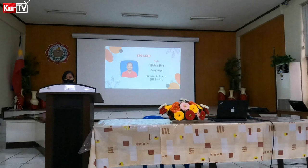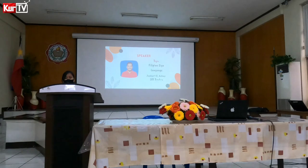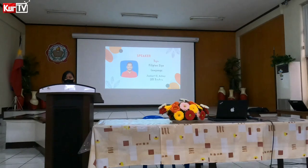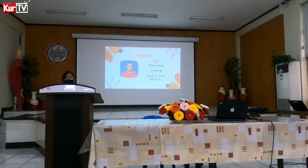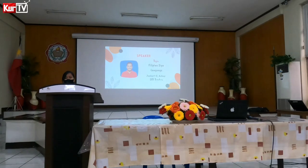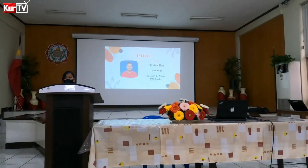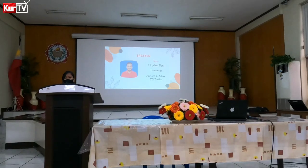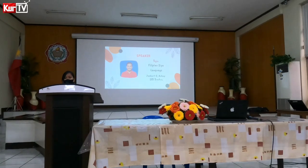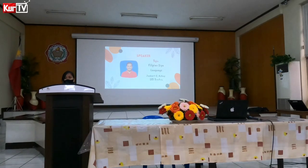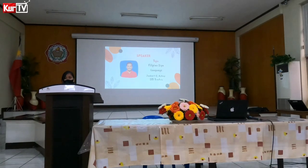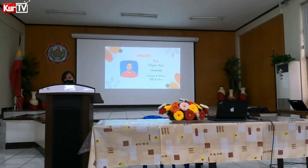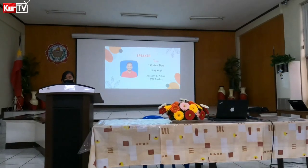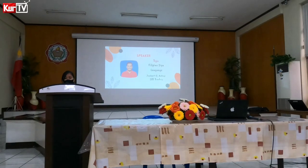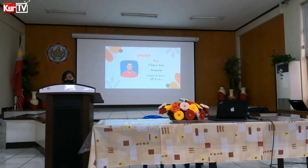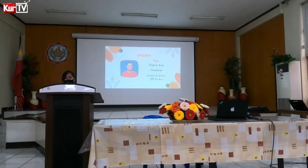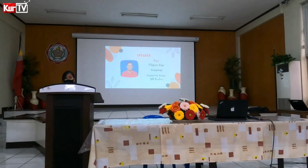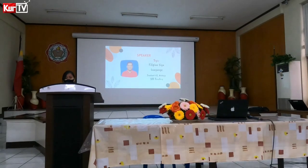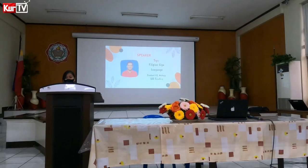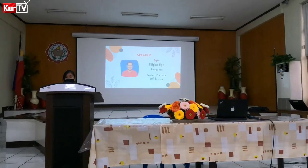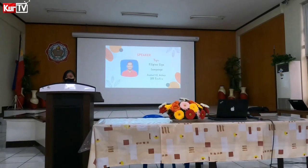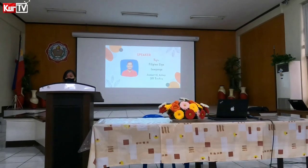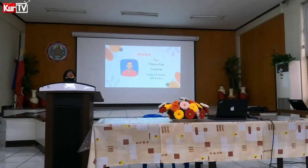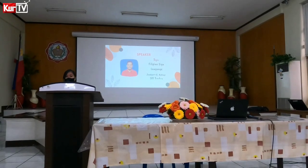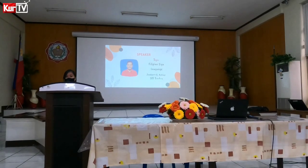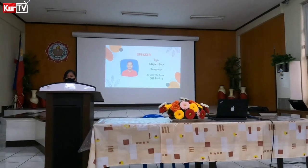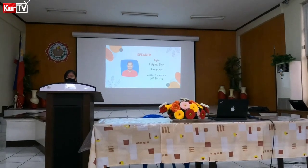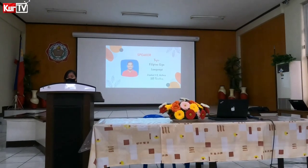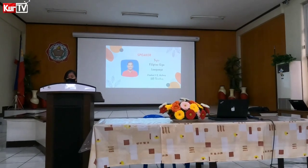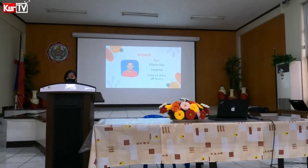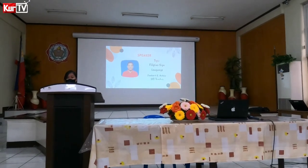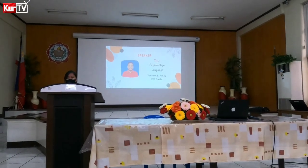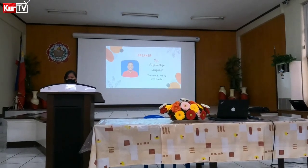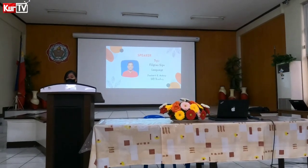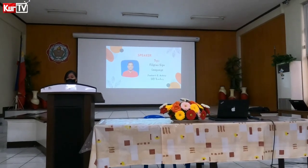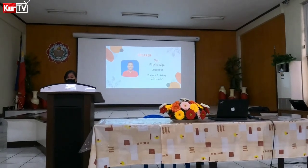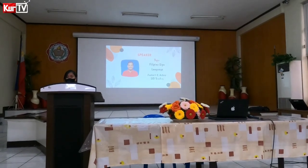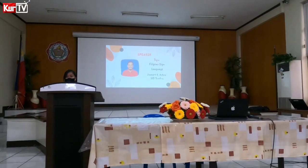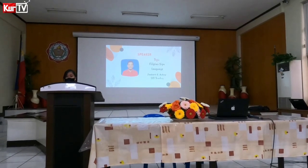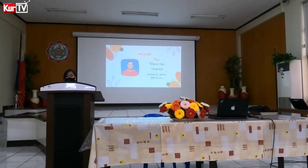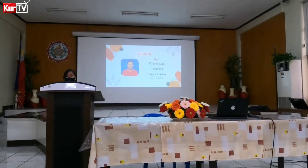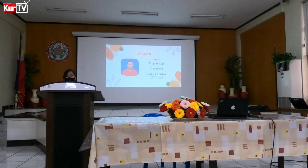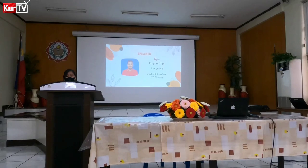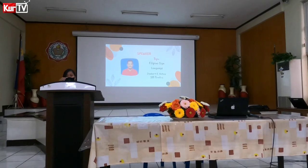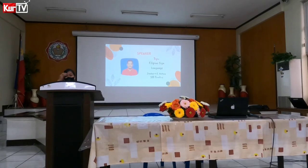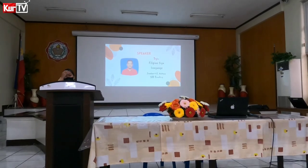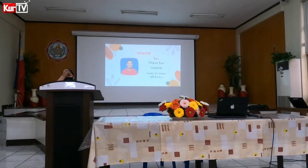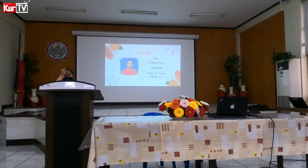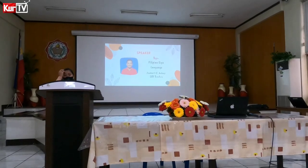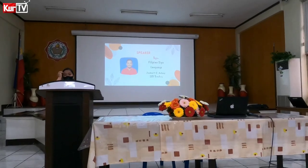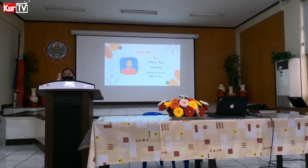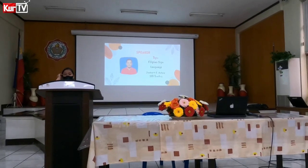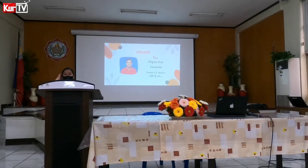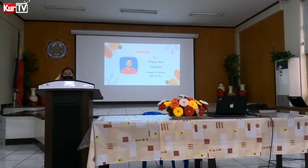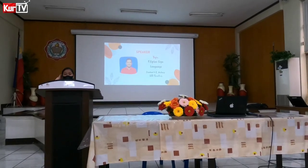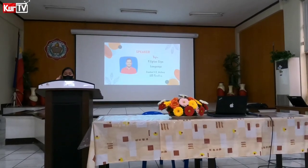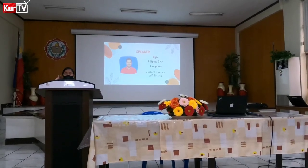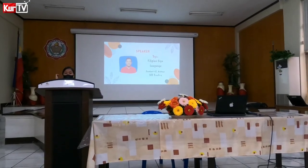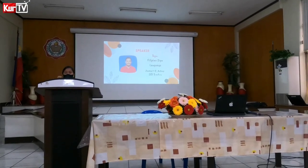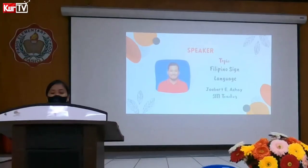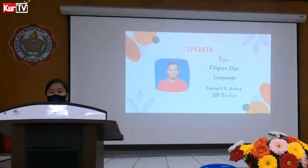Incorporated School in Laguna. For he gains knowledge and skills in sign language. Right after his graduation, he